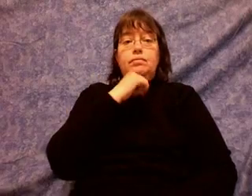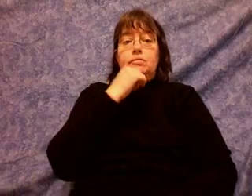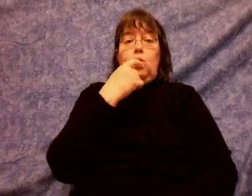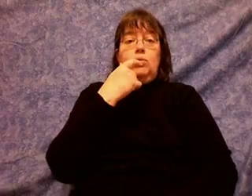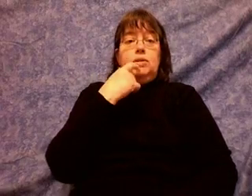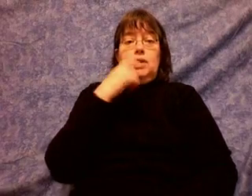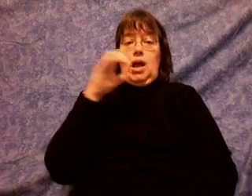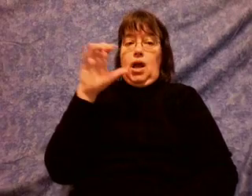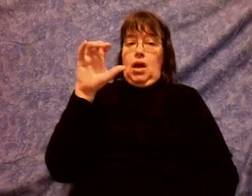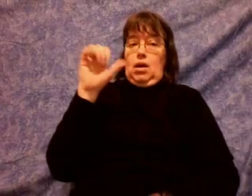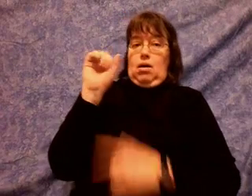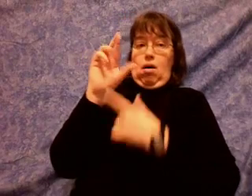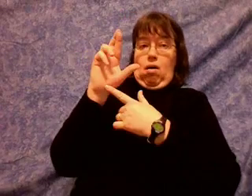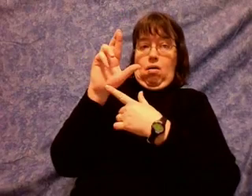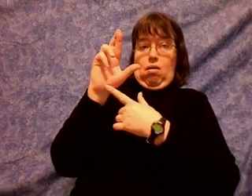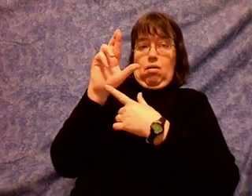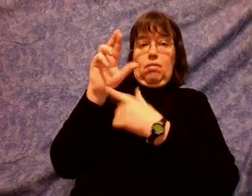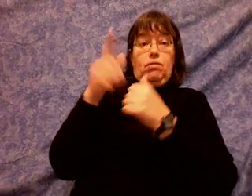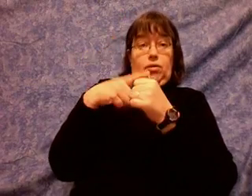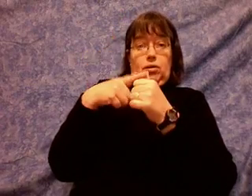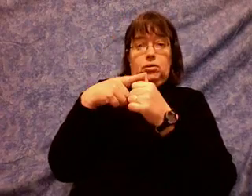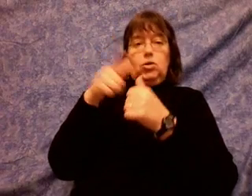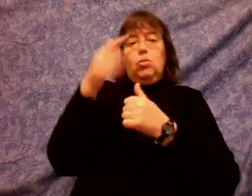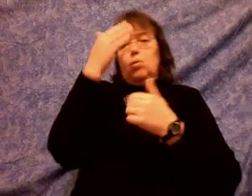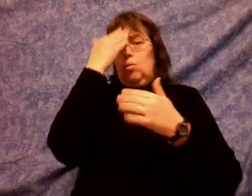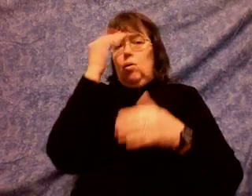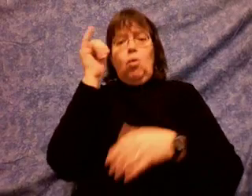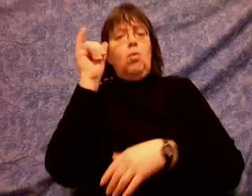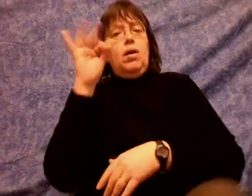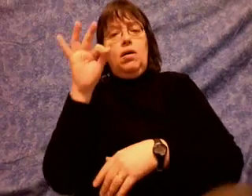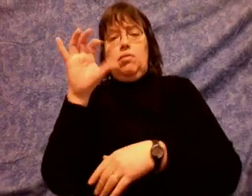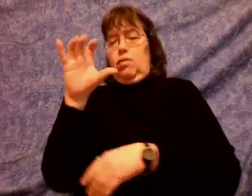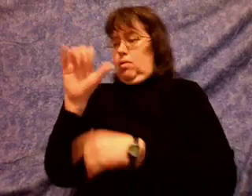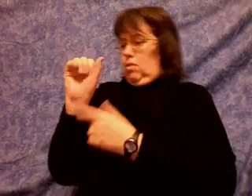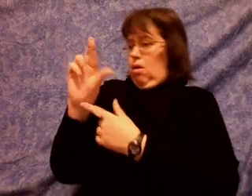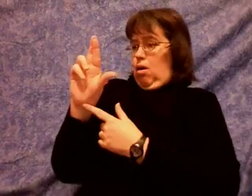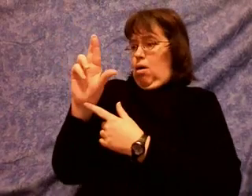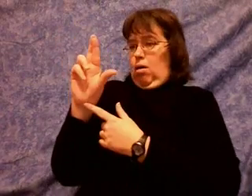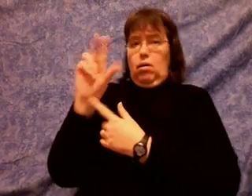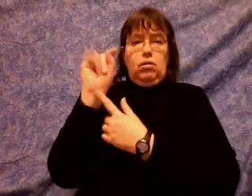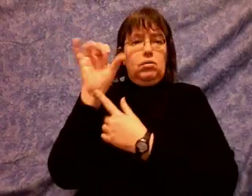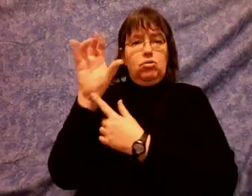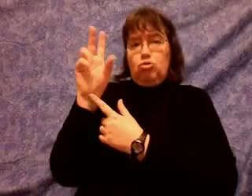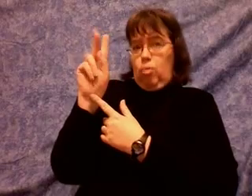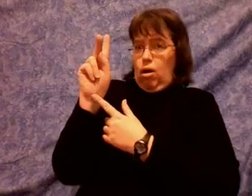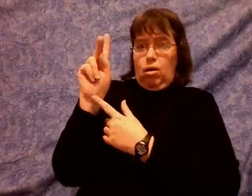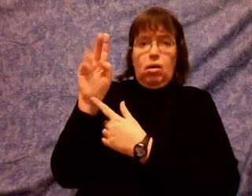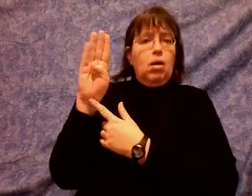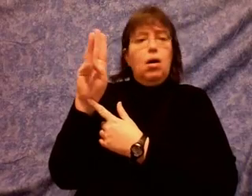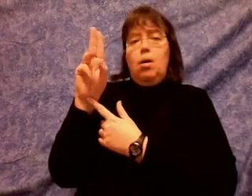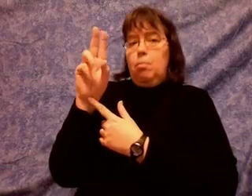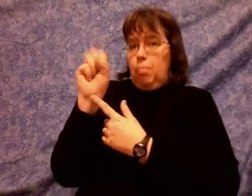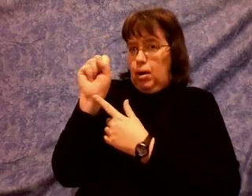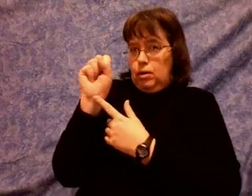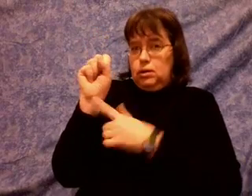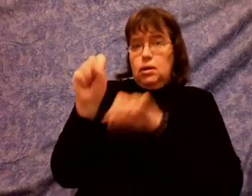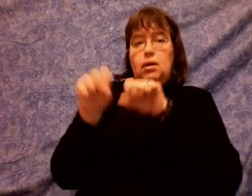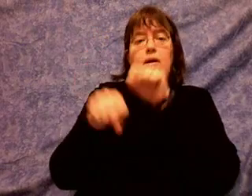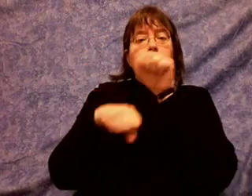sideways. Now if I don't say car first, you don't know if this 3 hand shape is a car or truck or a